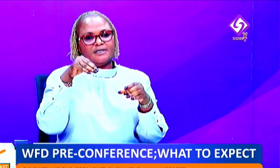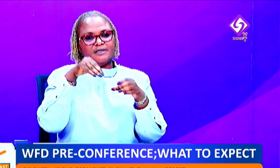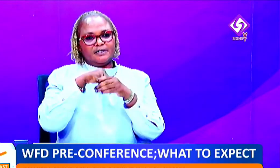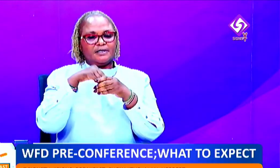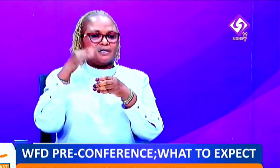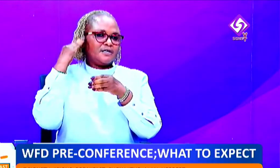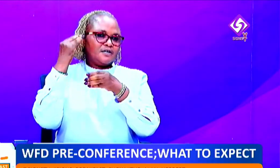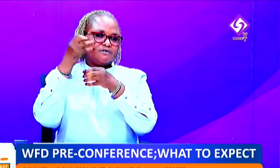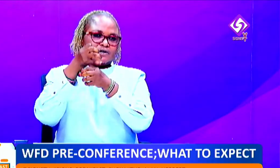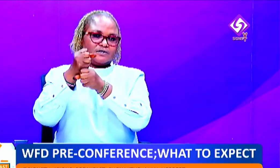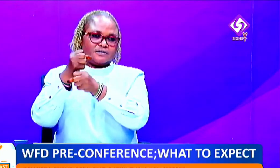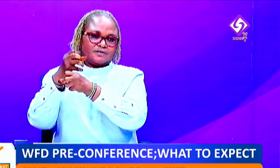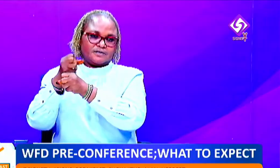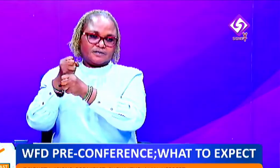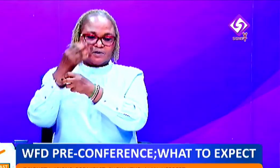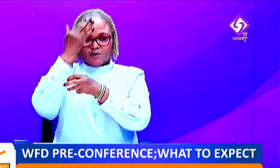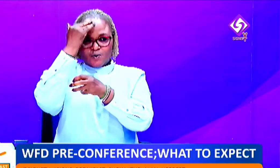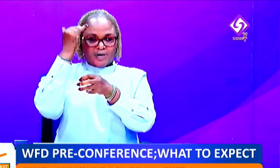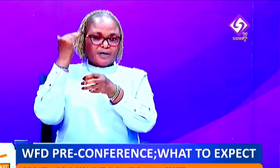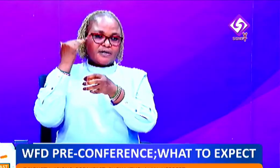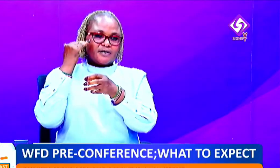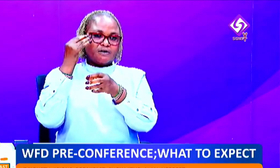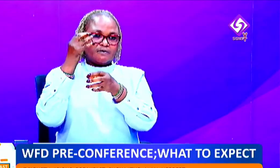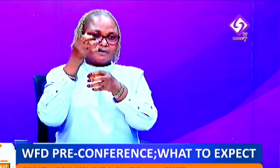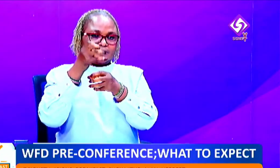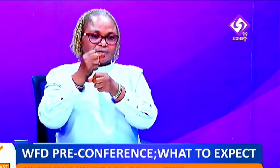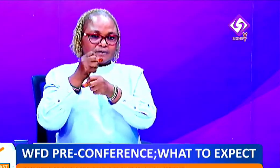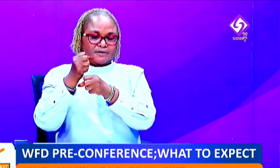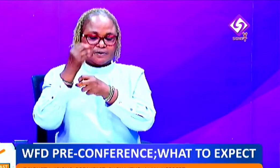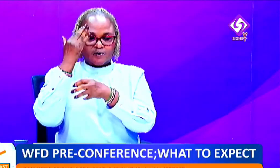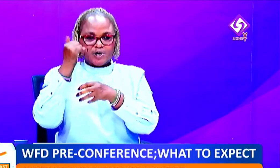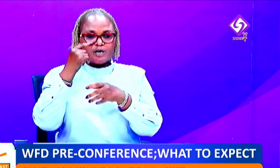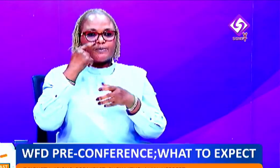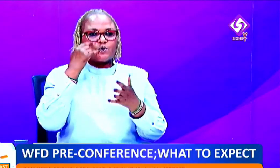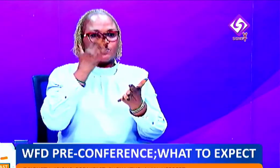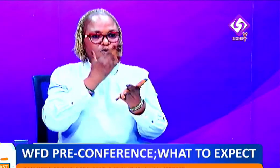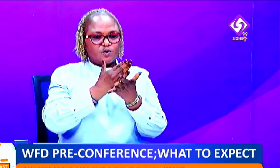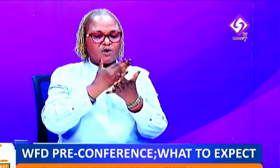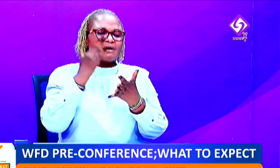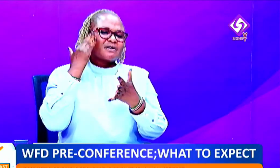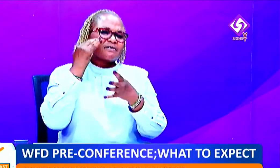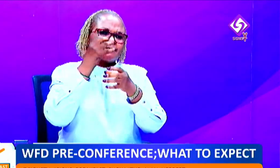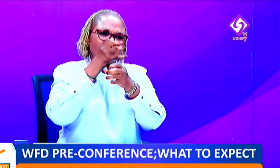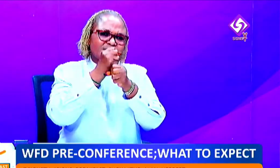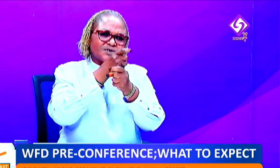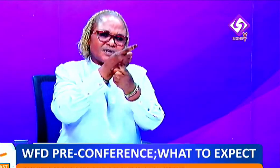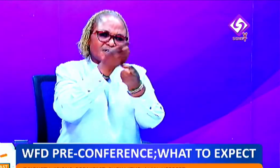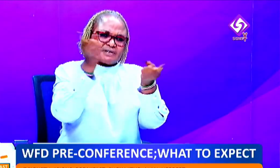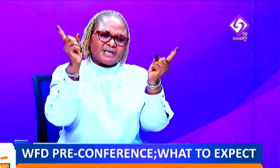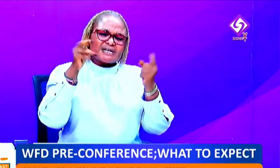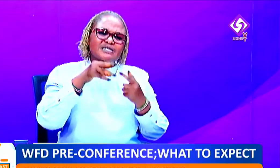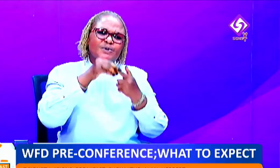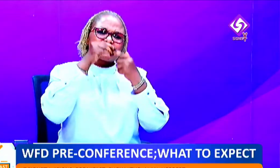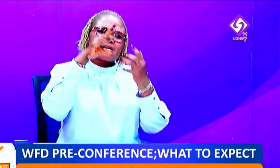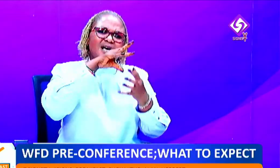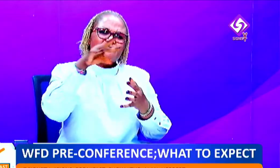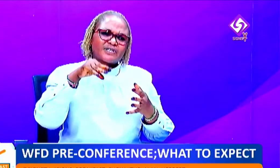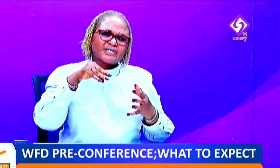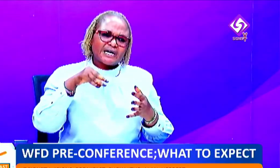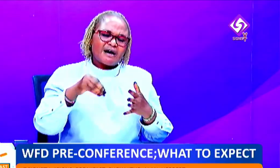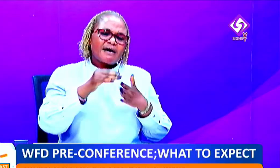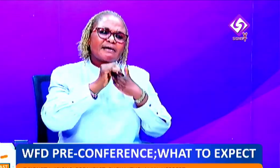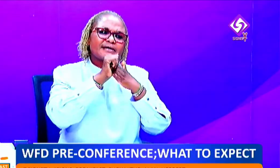gender diversity within deaf organizations, because we realize that those who are coming to participate in the main conference